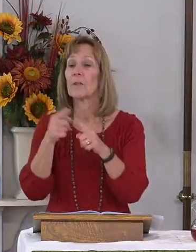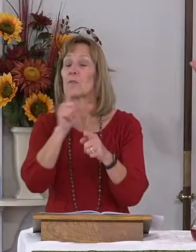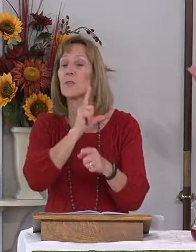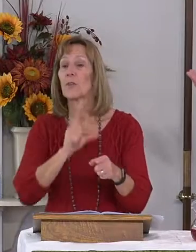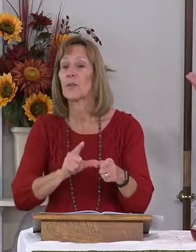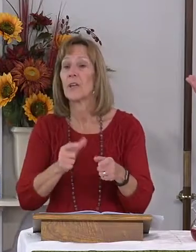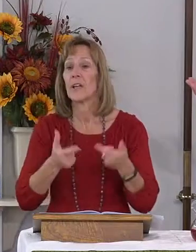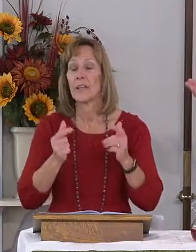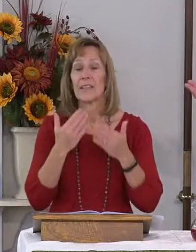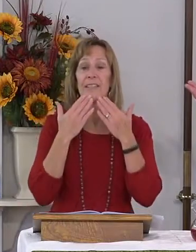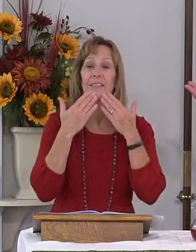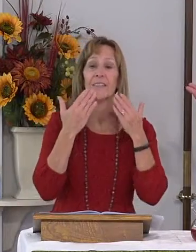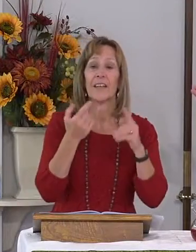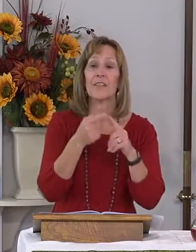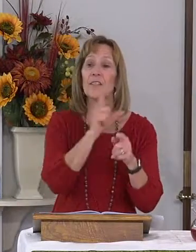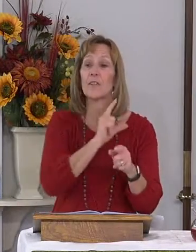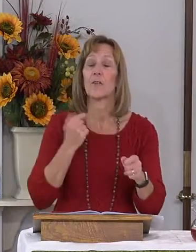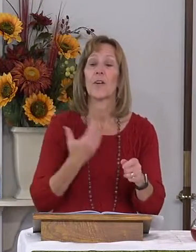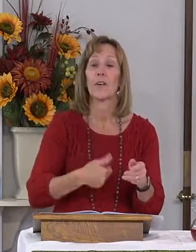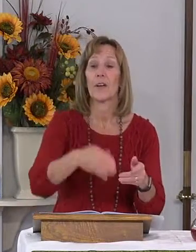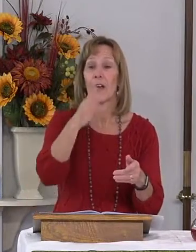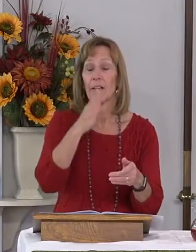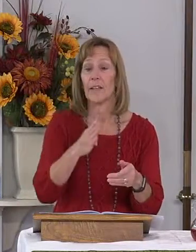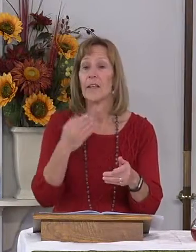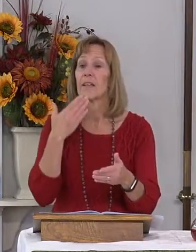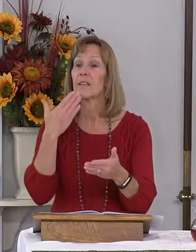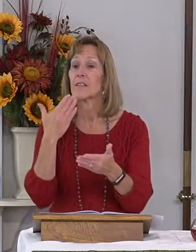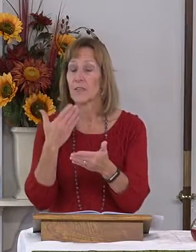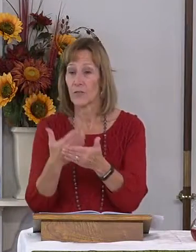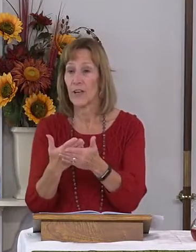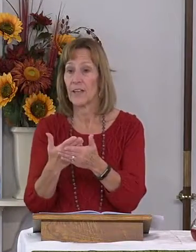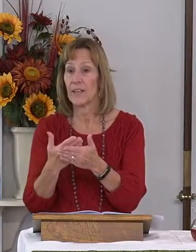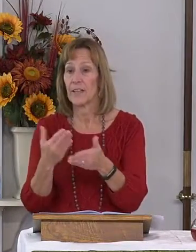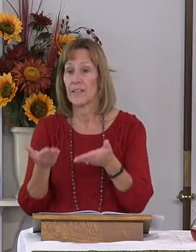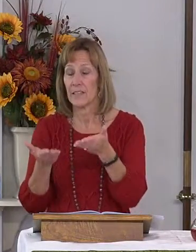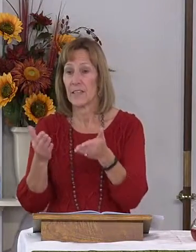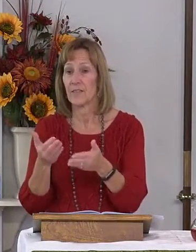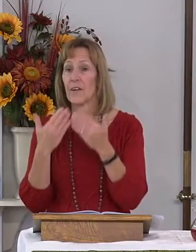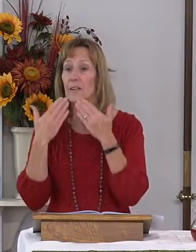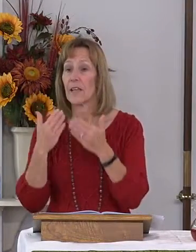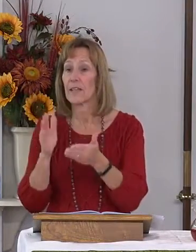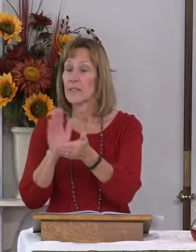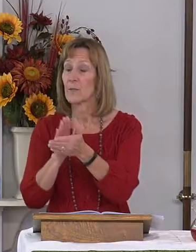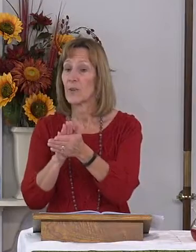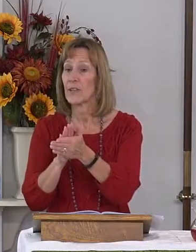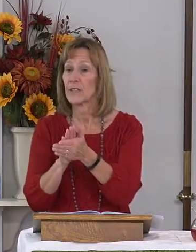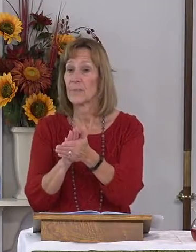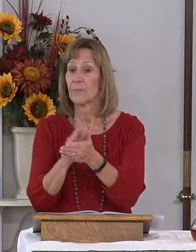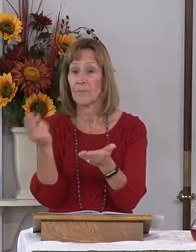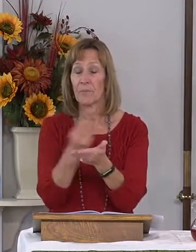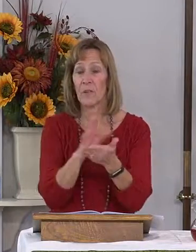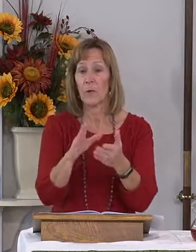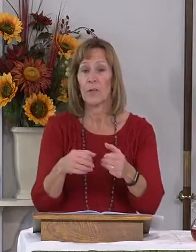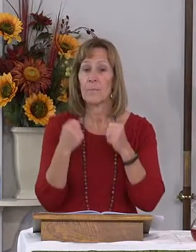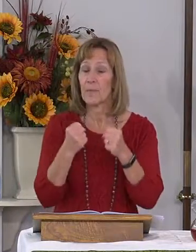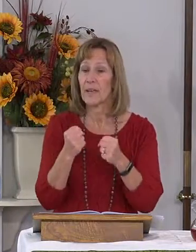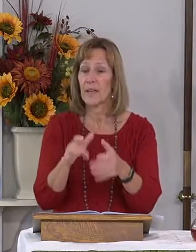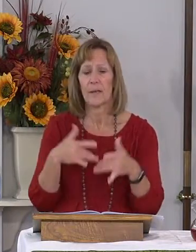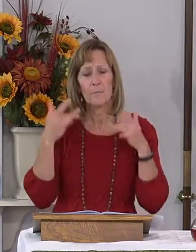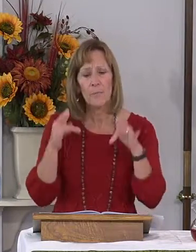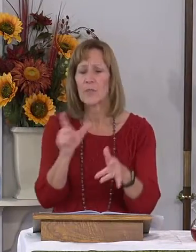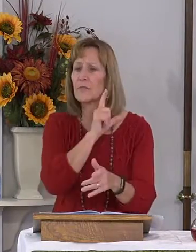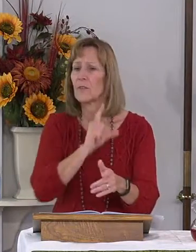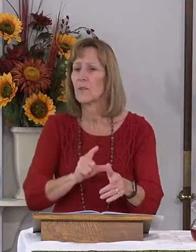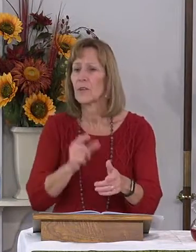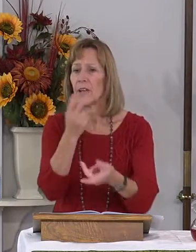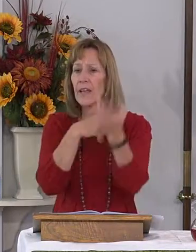to the Lord. Let us give thanks to the Lord our God. It is right to give our thanks and praise. Holy, mighty, and merciful